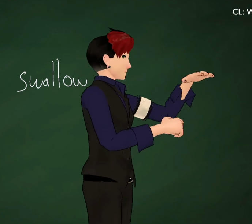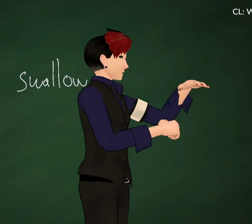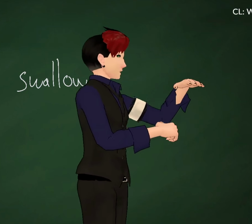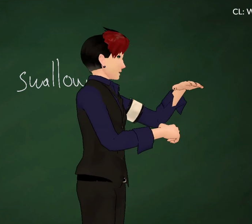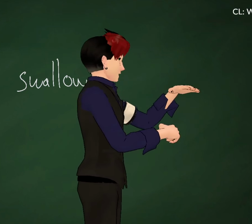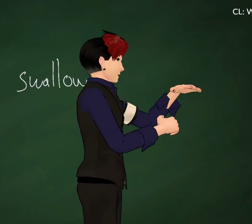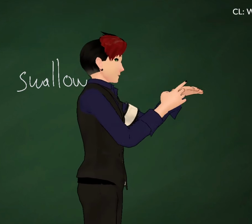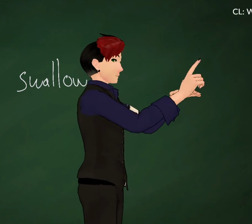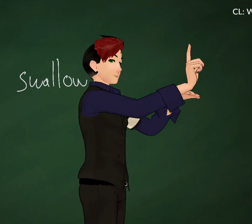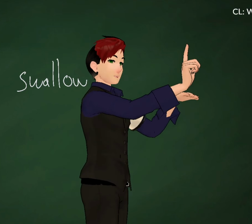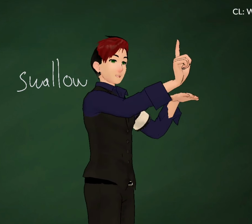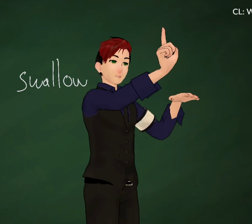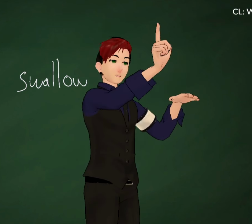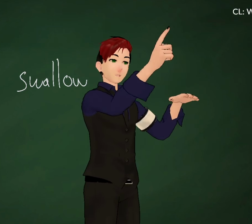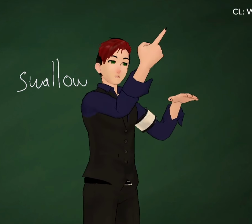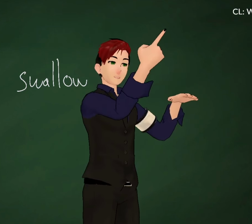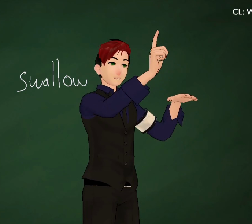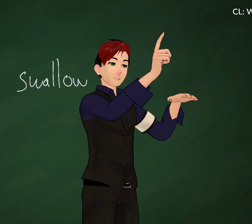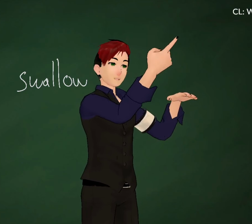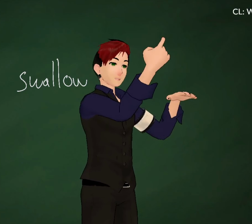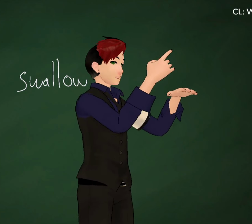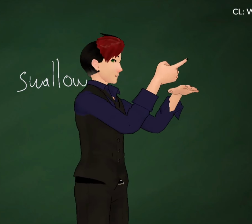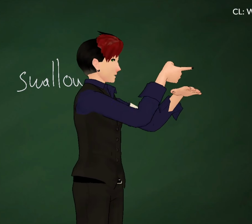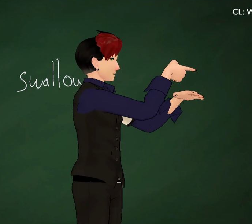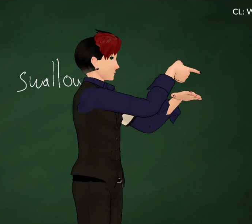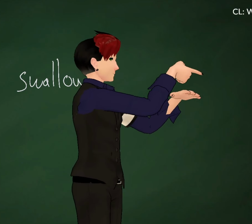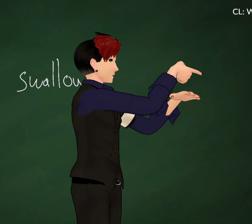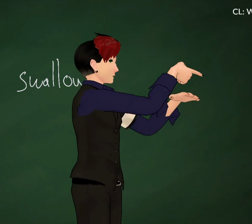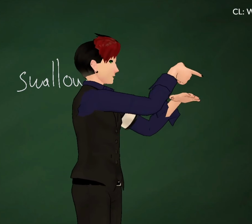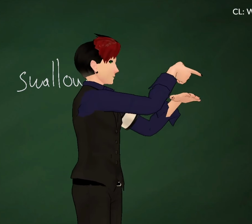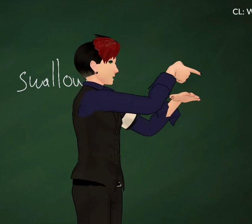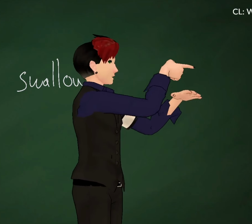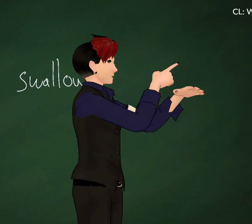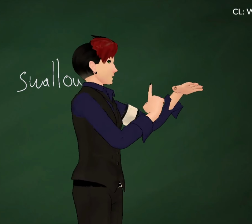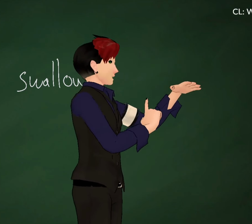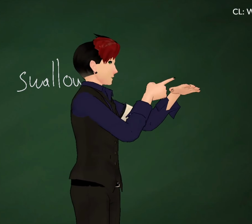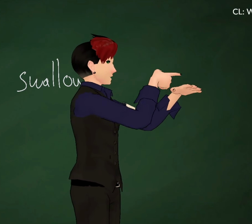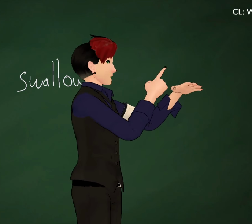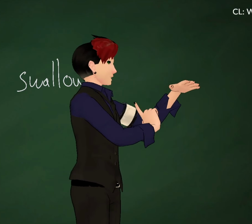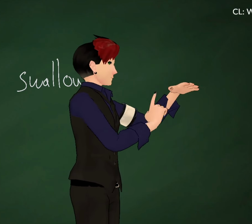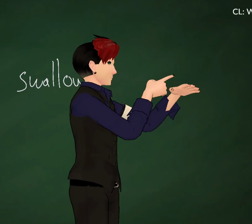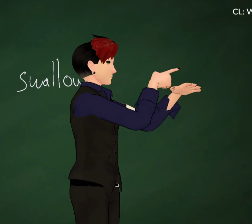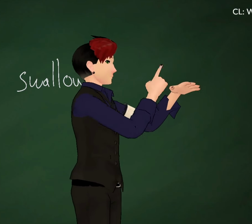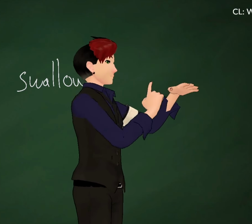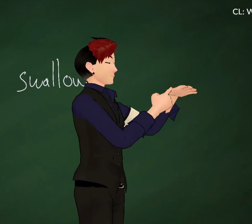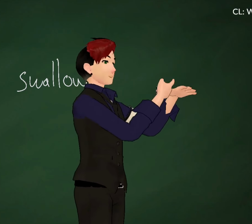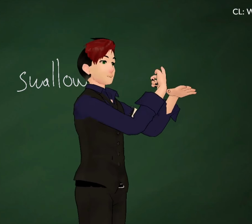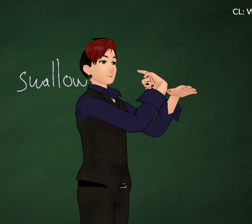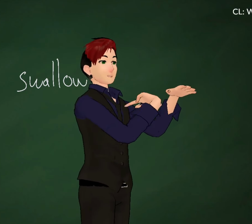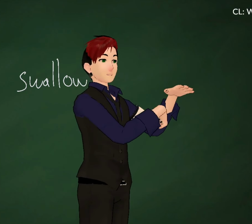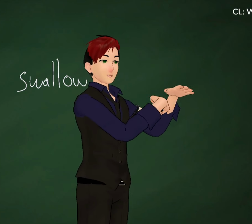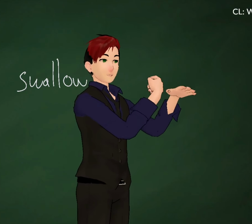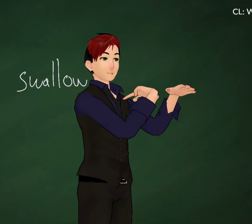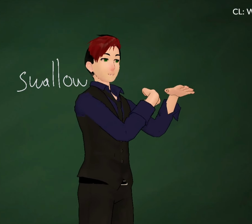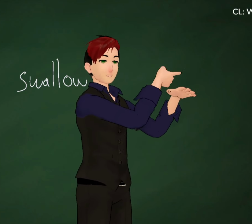put your hand out in front of you, you have a 1D finger, and it starts above and then goes down as if it's like going down your